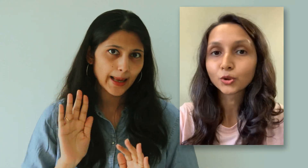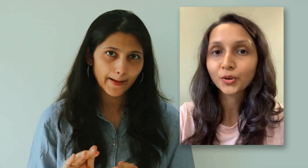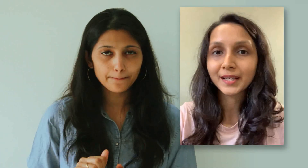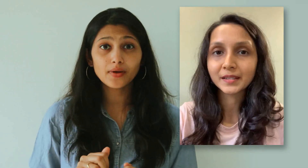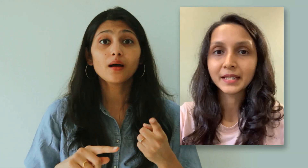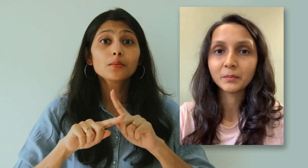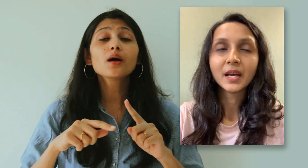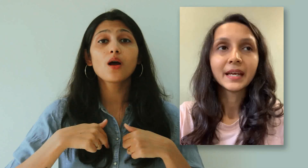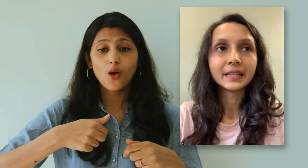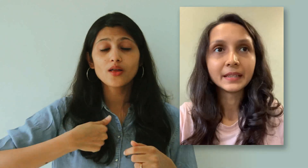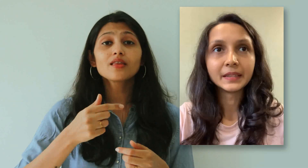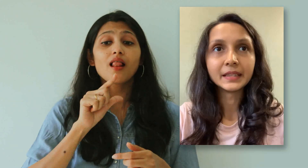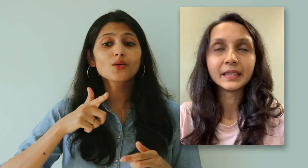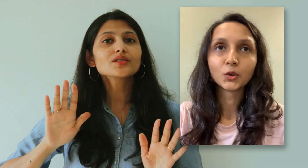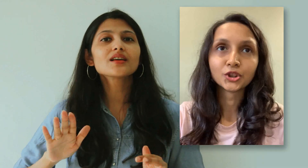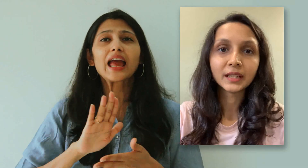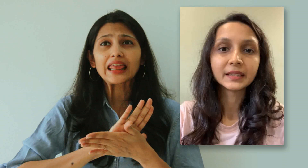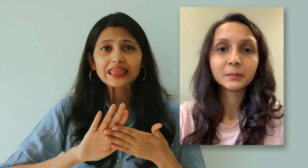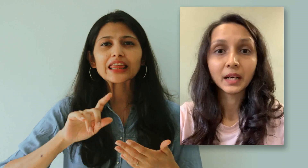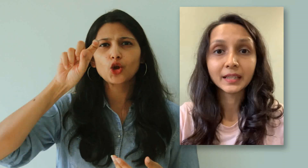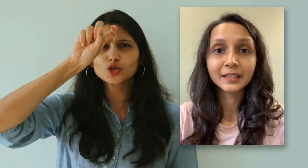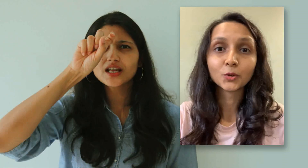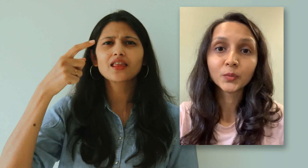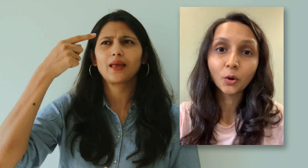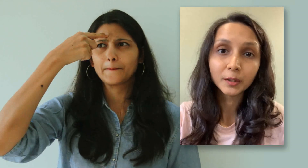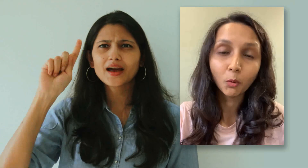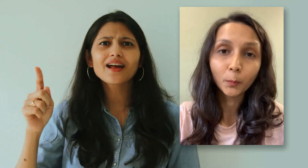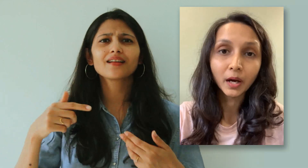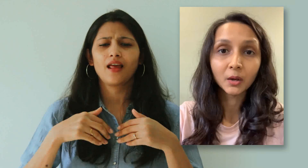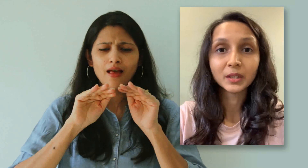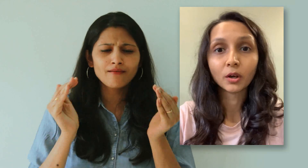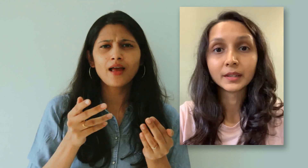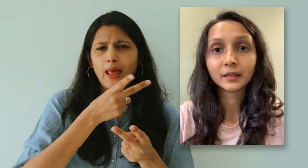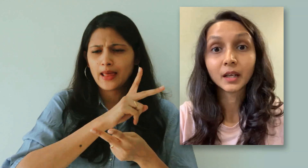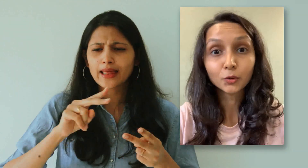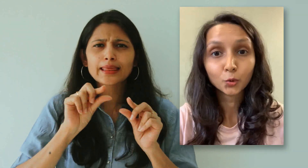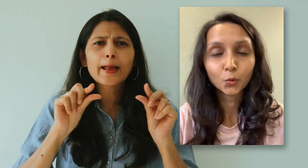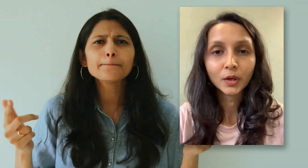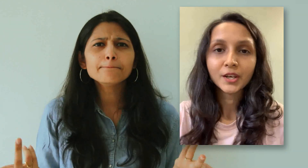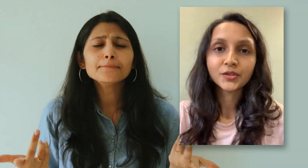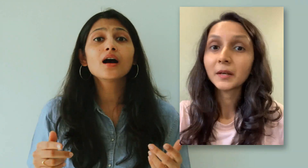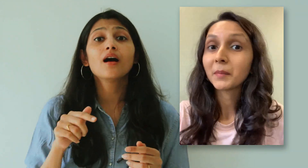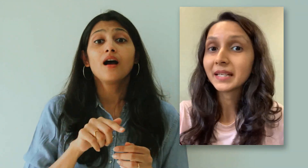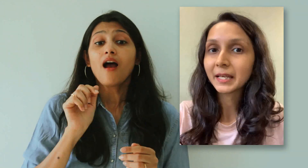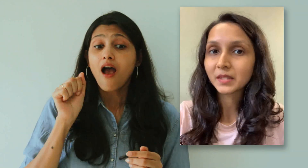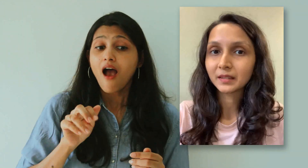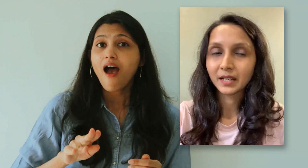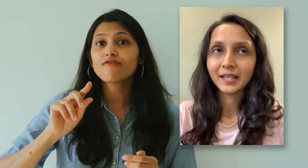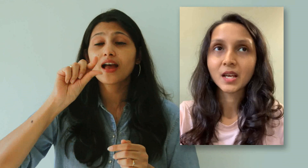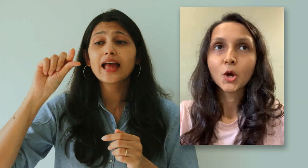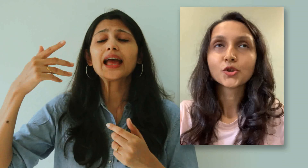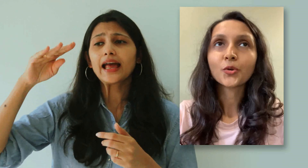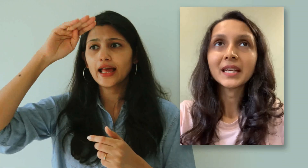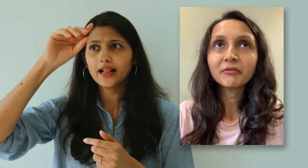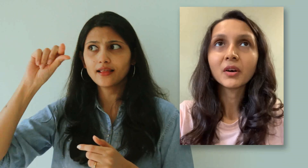it also has a name in Hindi, in Gujarati, in Marathi. We call it bhopra, we call it kaddu. So there are many names that it